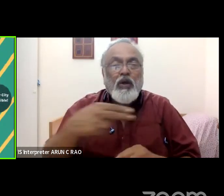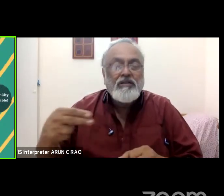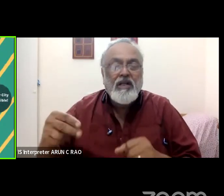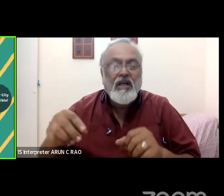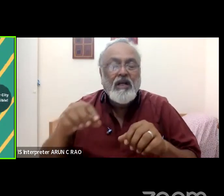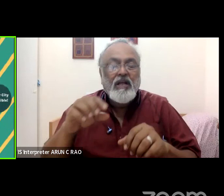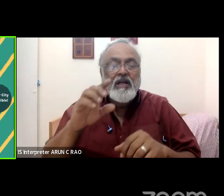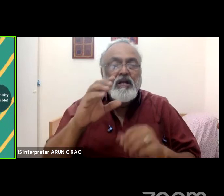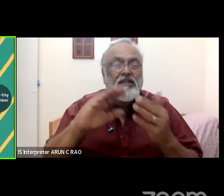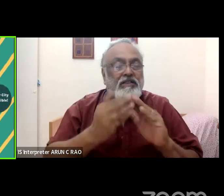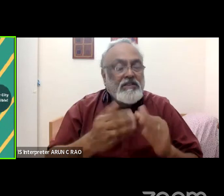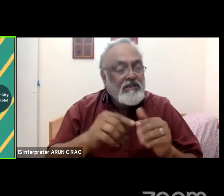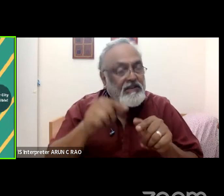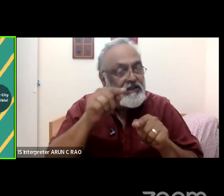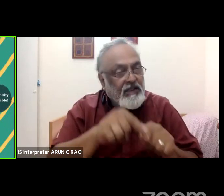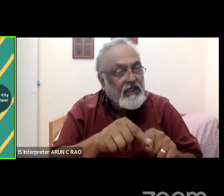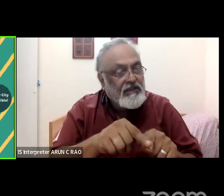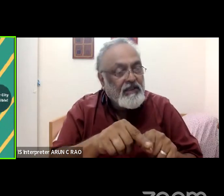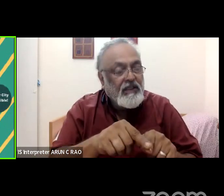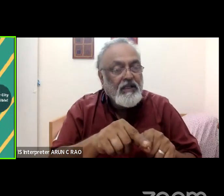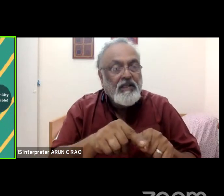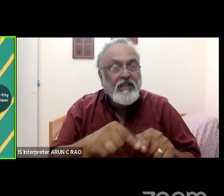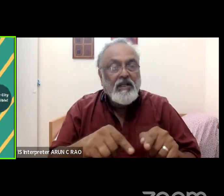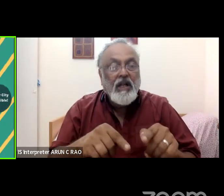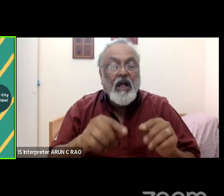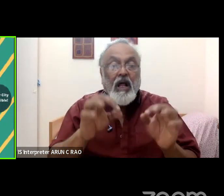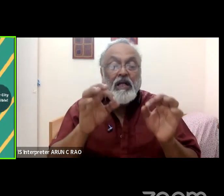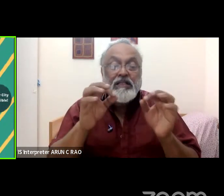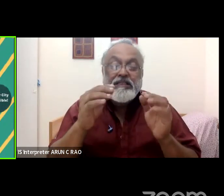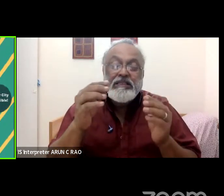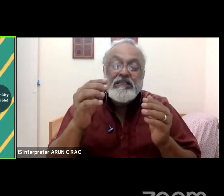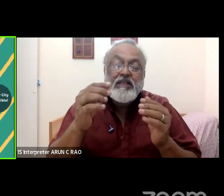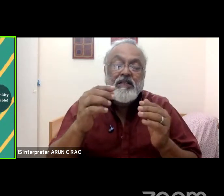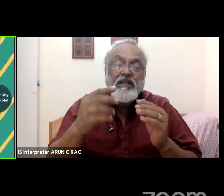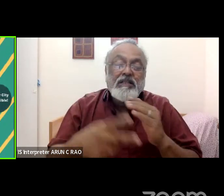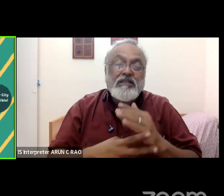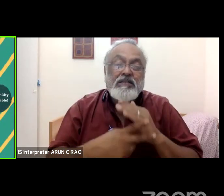ensuring safe and comfortable service of public transportation, so that